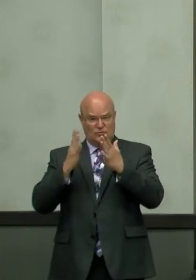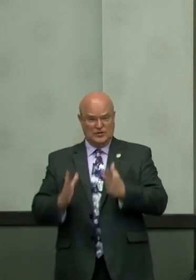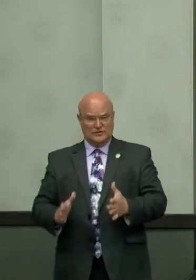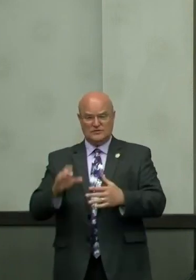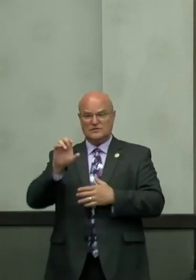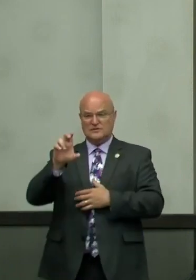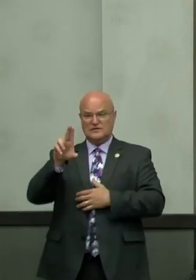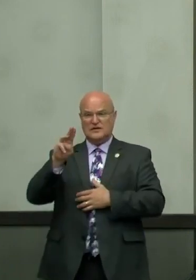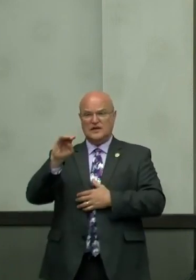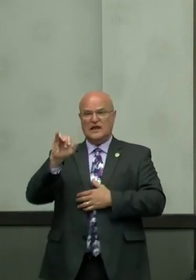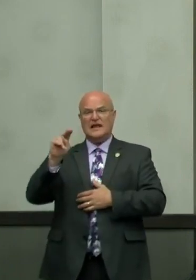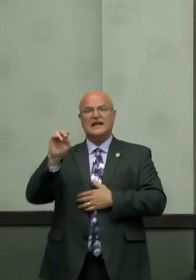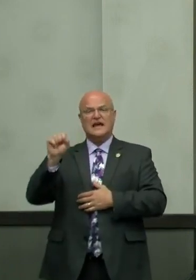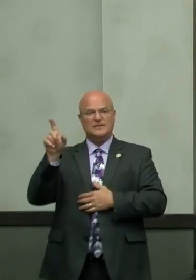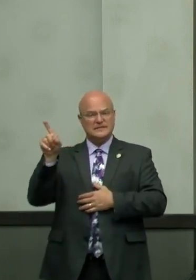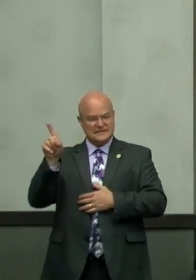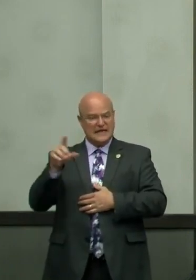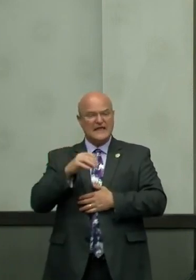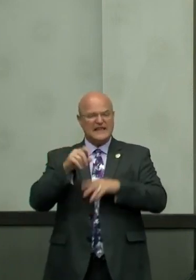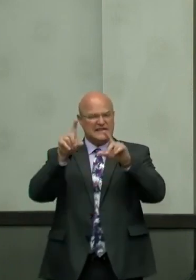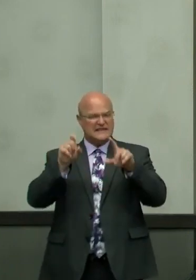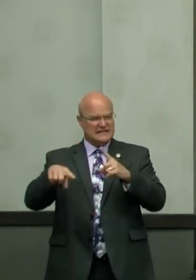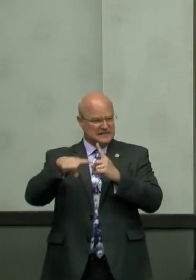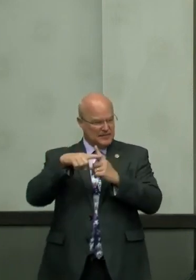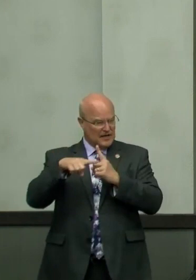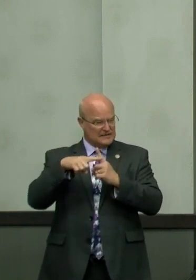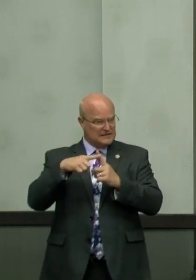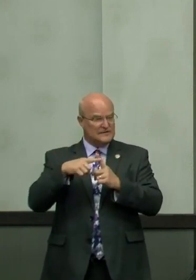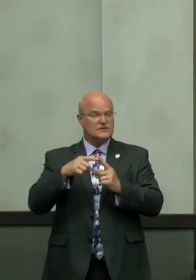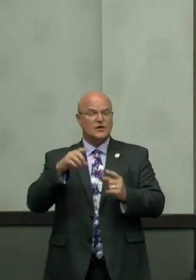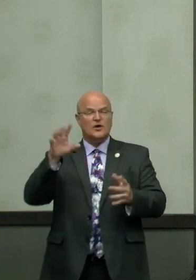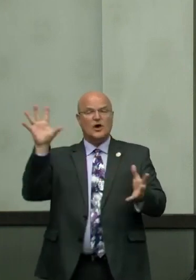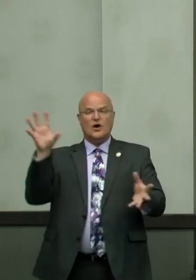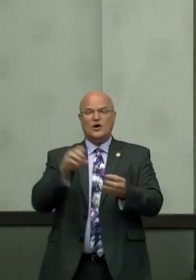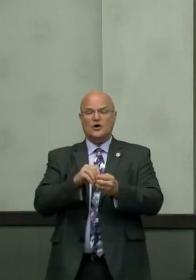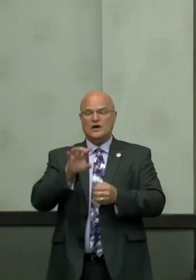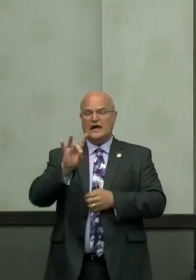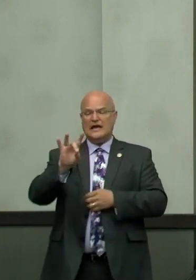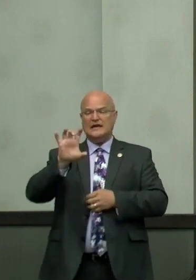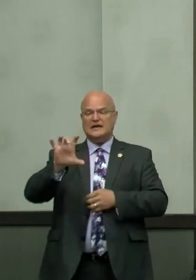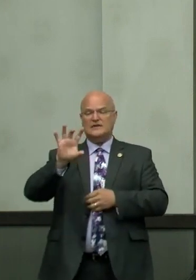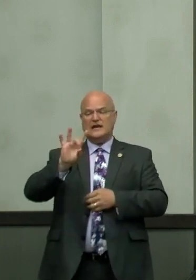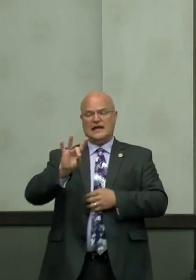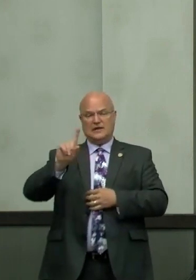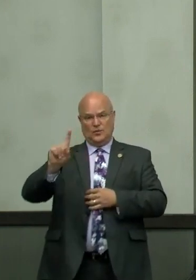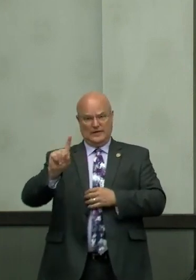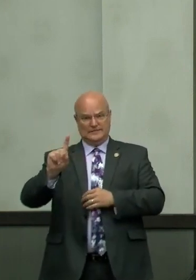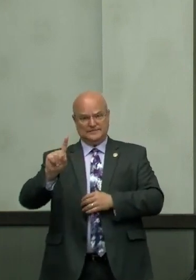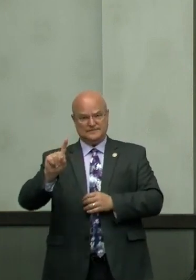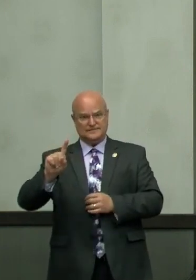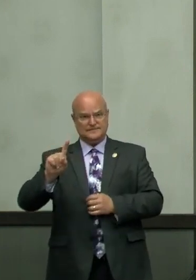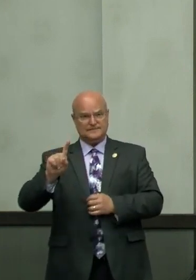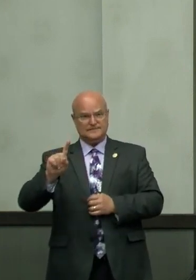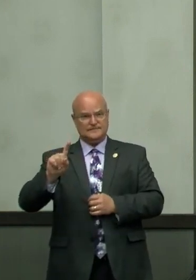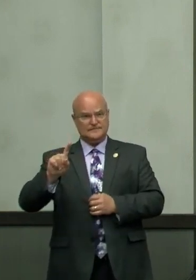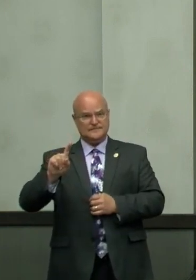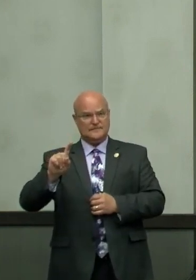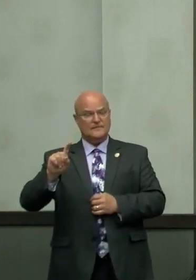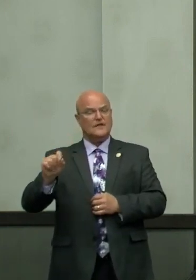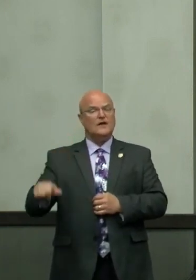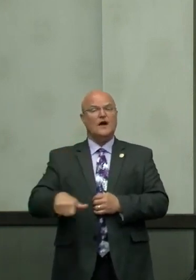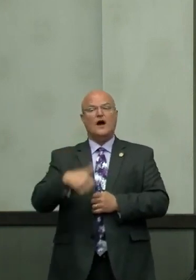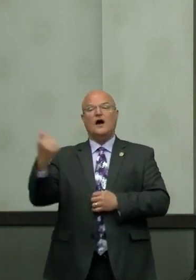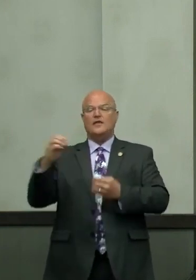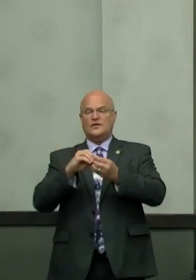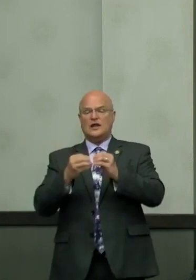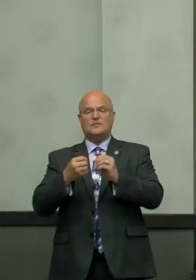at the Cummins unit that have tested positive, so our total there is 881. And our other